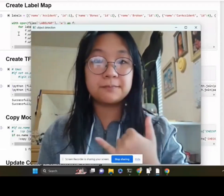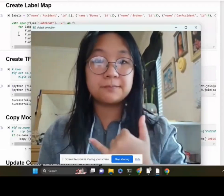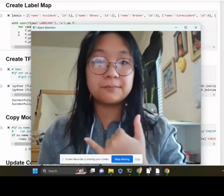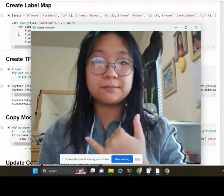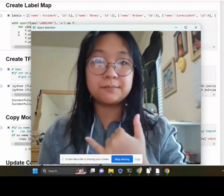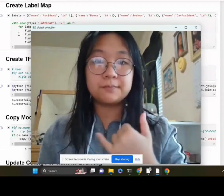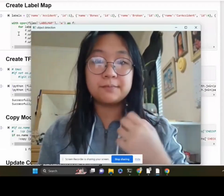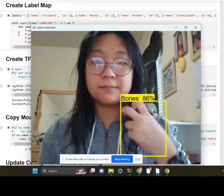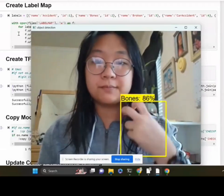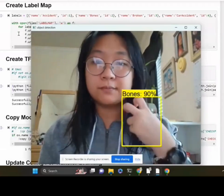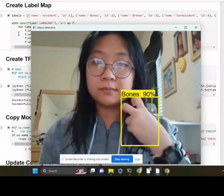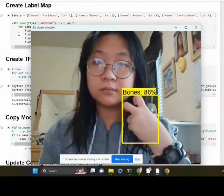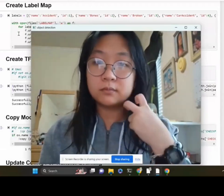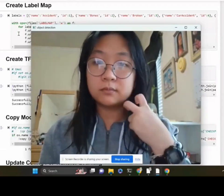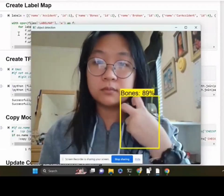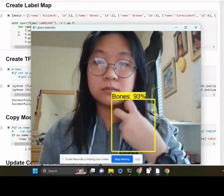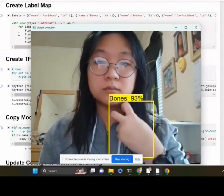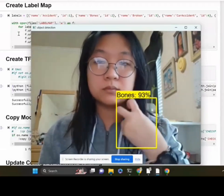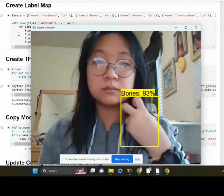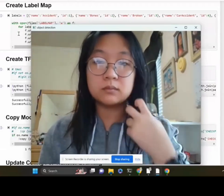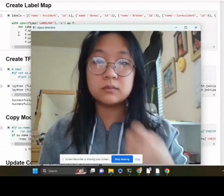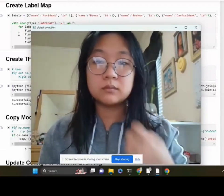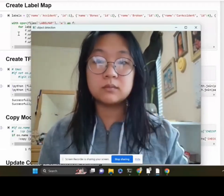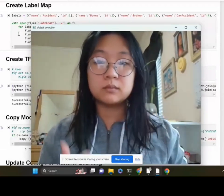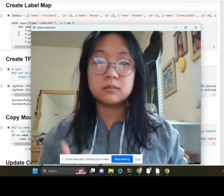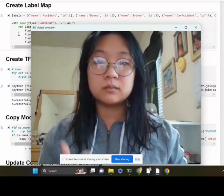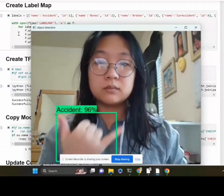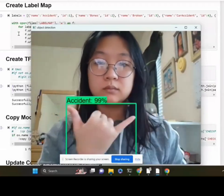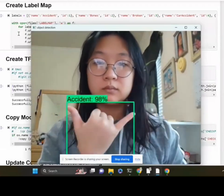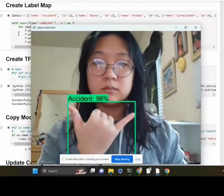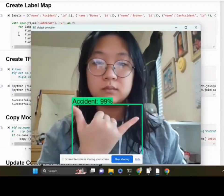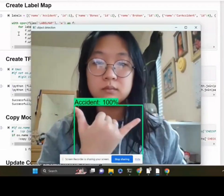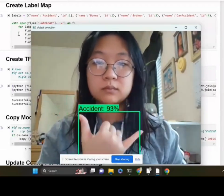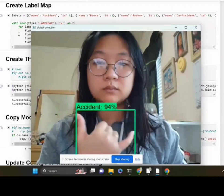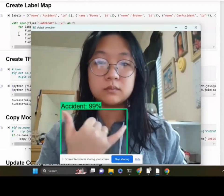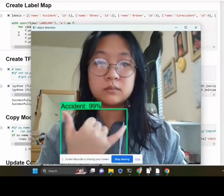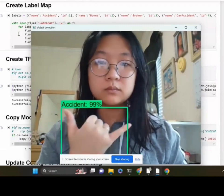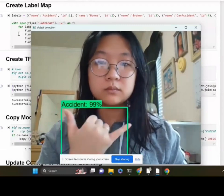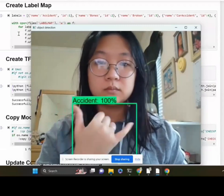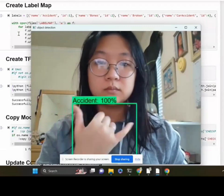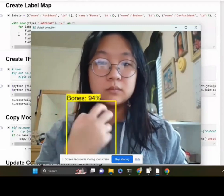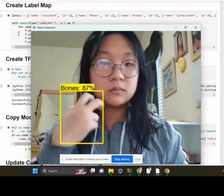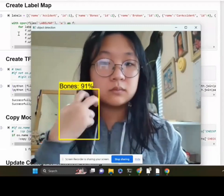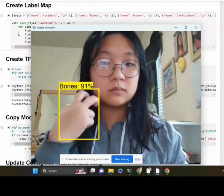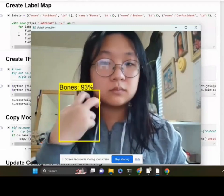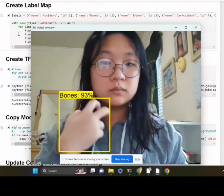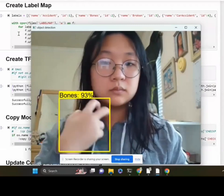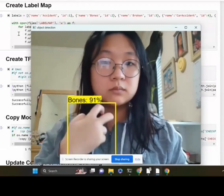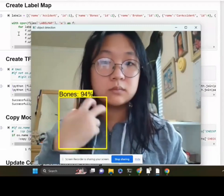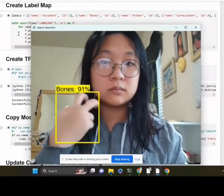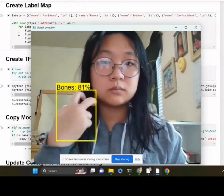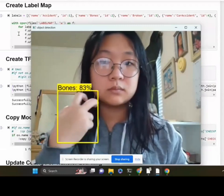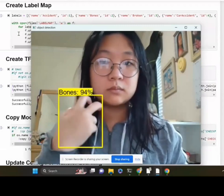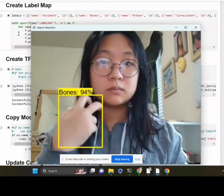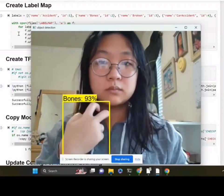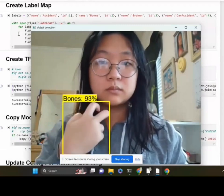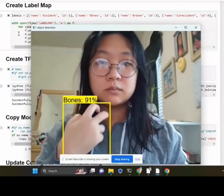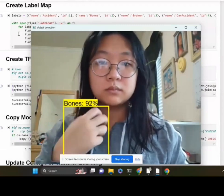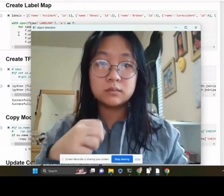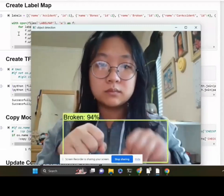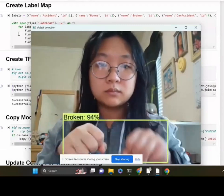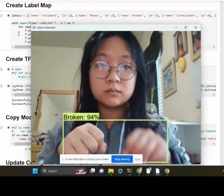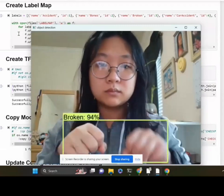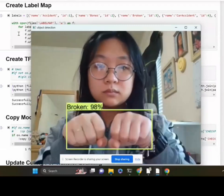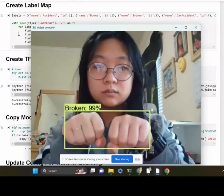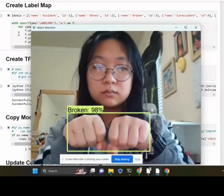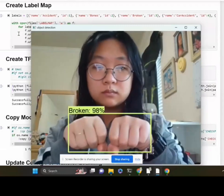sign language detection model began with importing and downloading necessary dependencies and programming tools such as Jupyter Notebook, which is an open source web application that allows